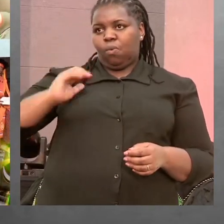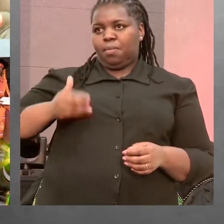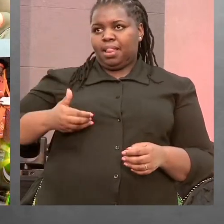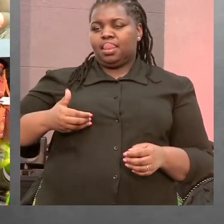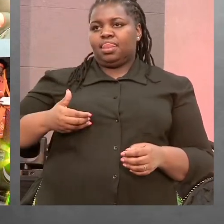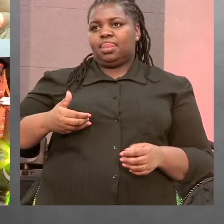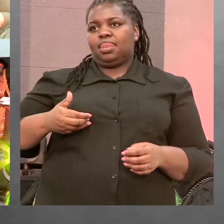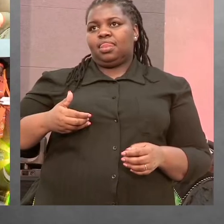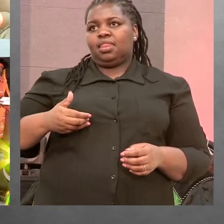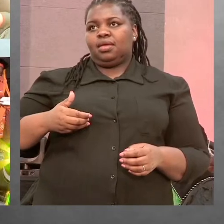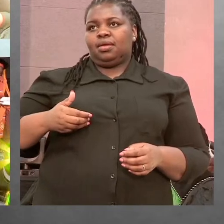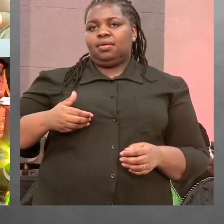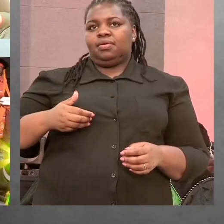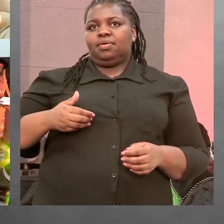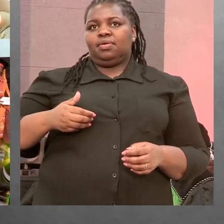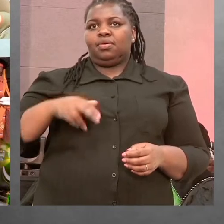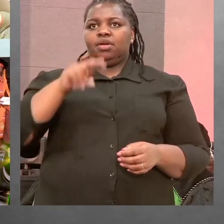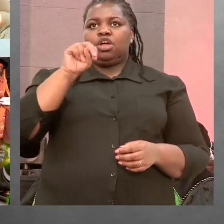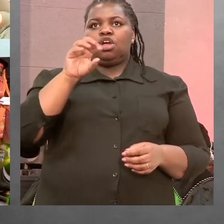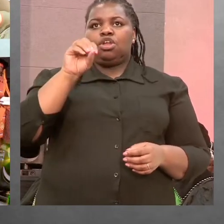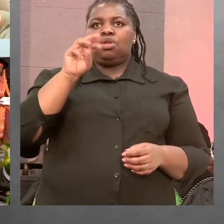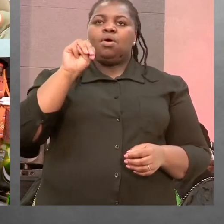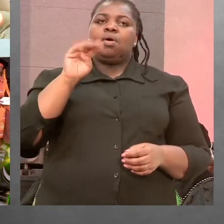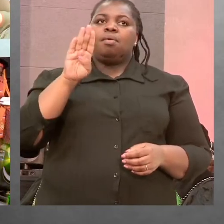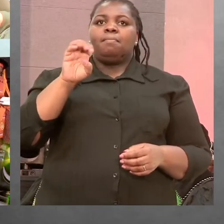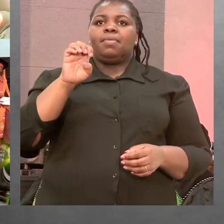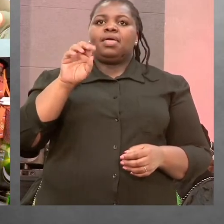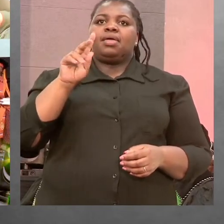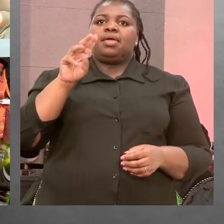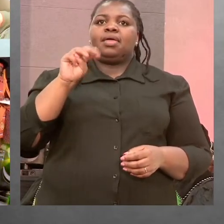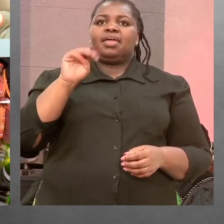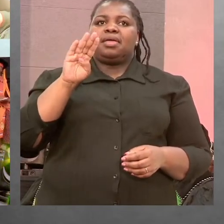Terence Ngedisi Nombebe.